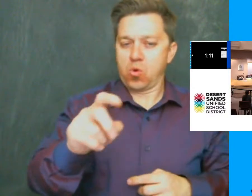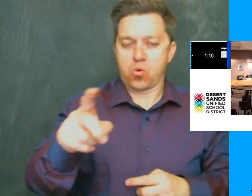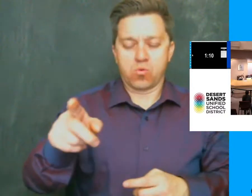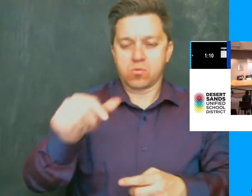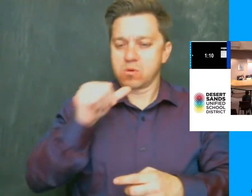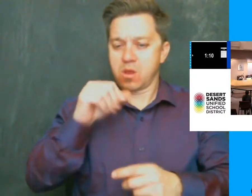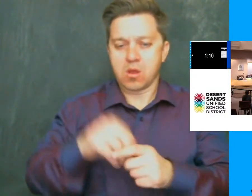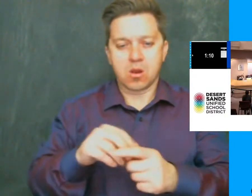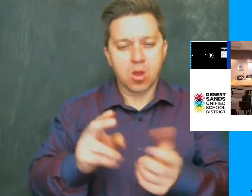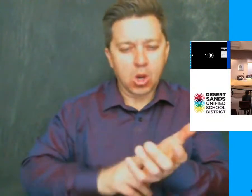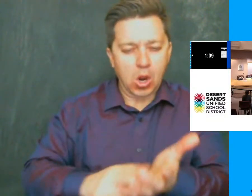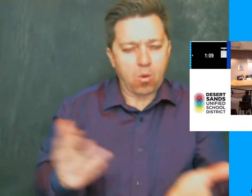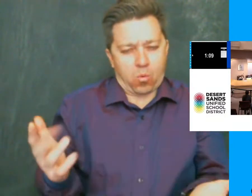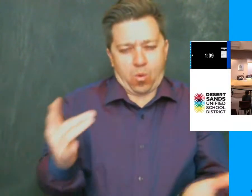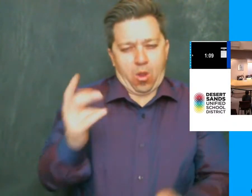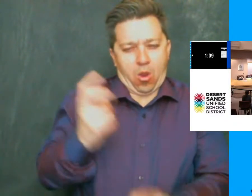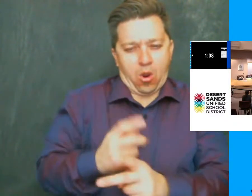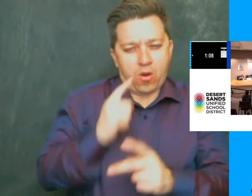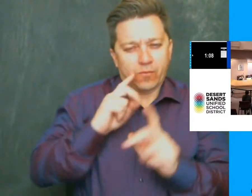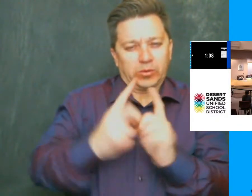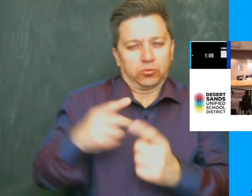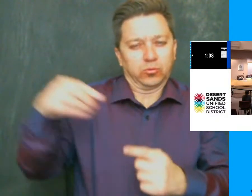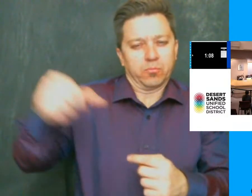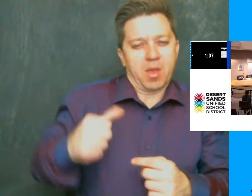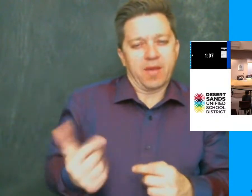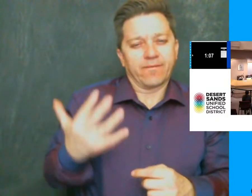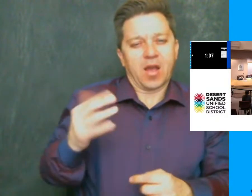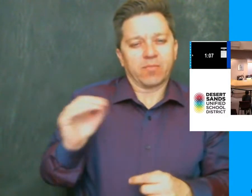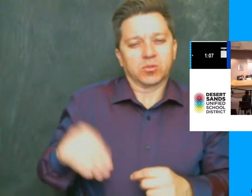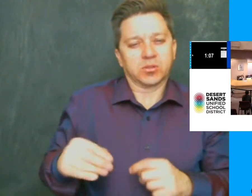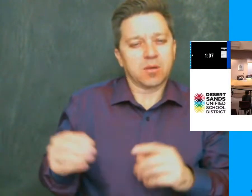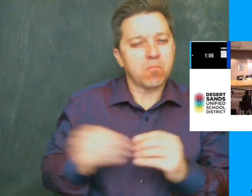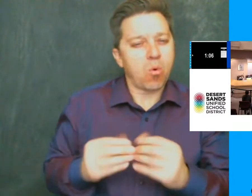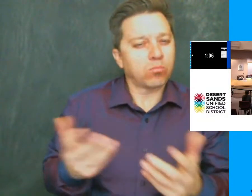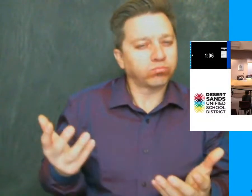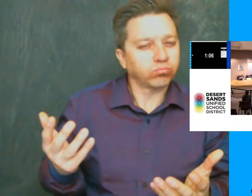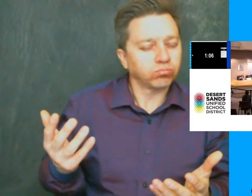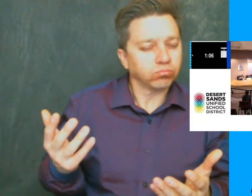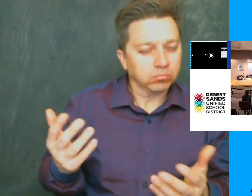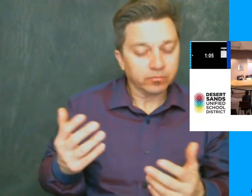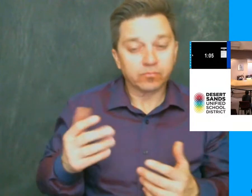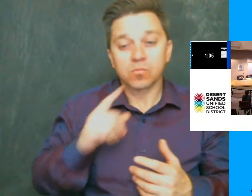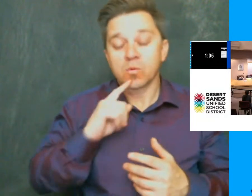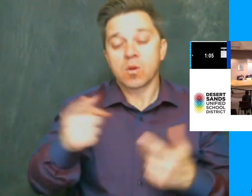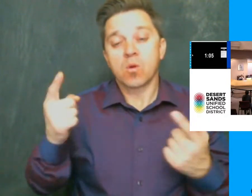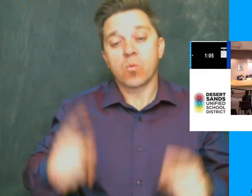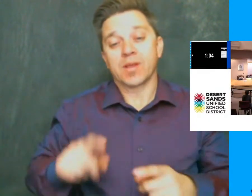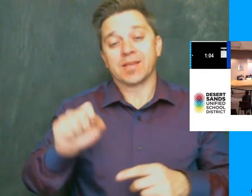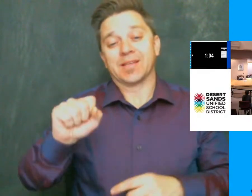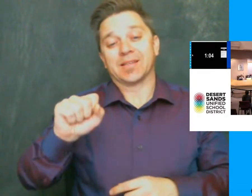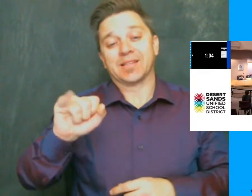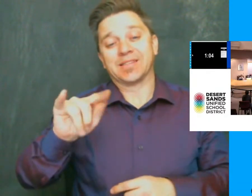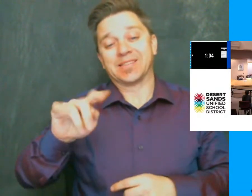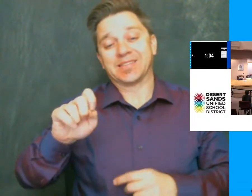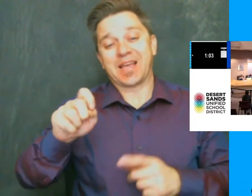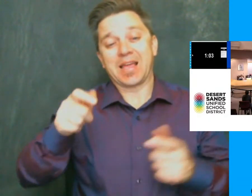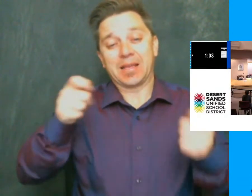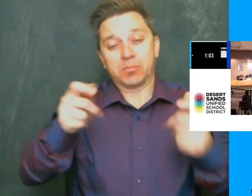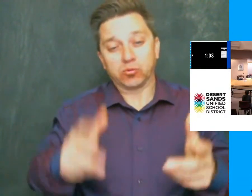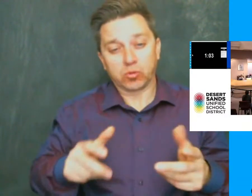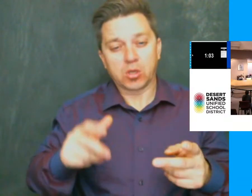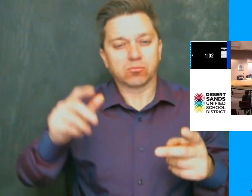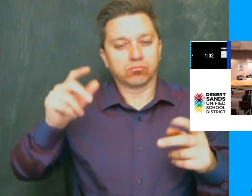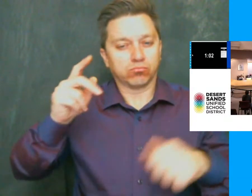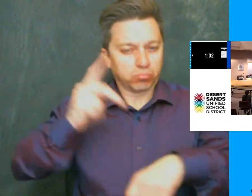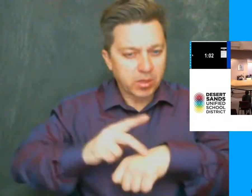so hard for the district to pay us 5% more? Especially when site administrators, our principals,